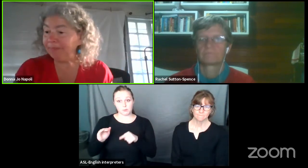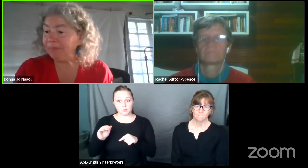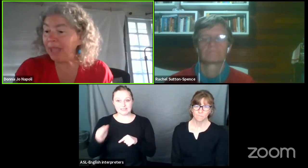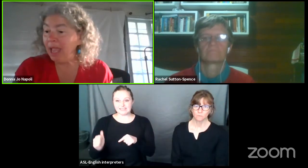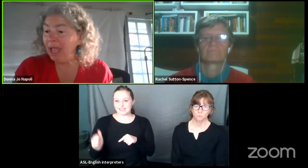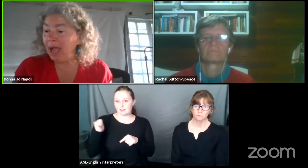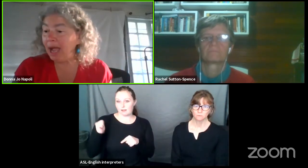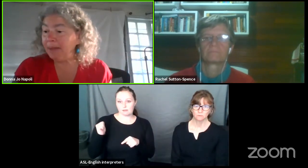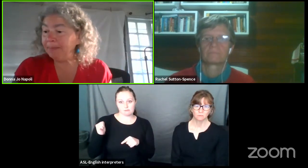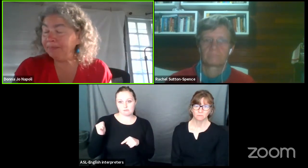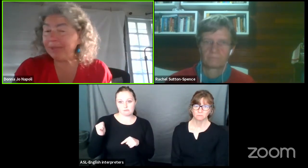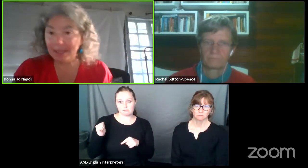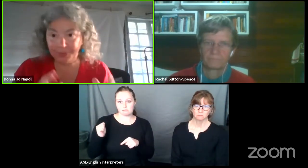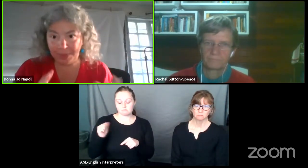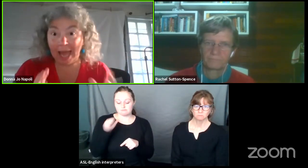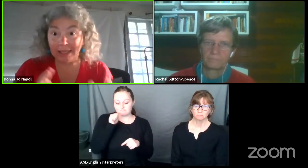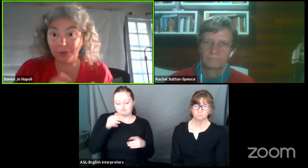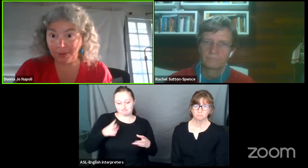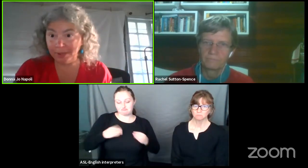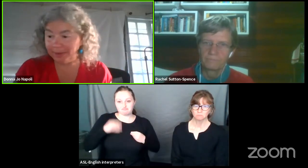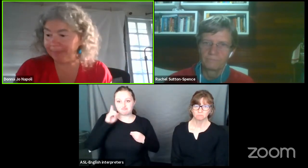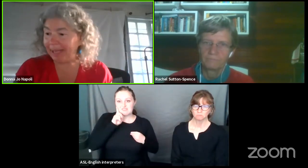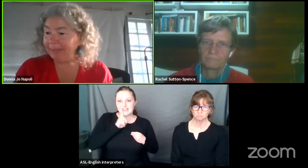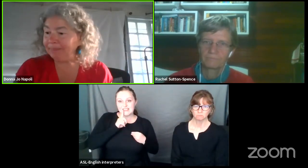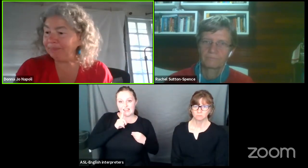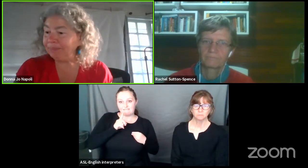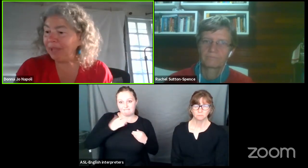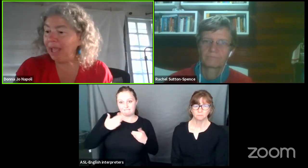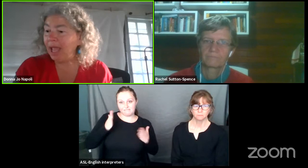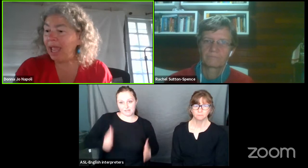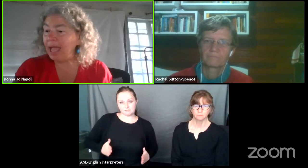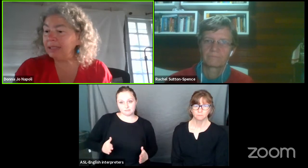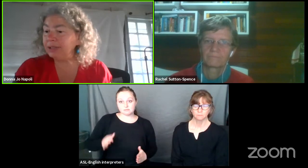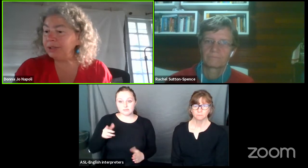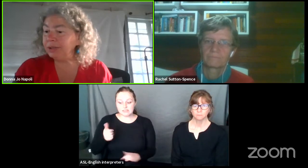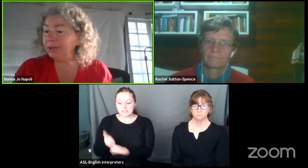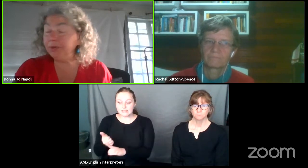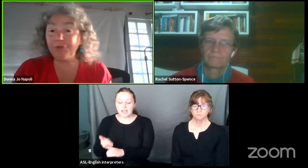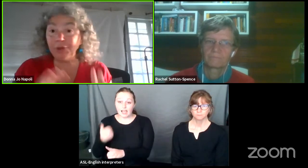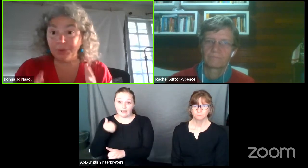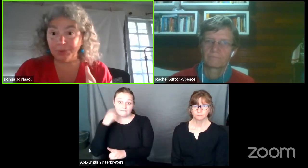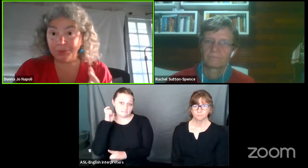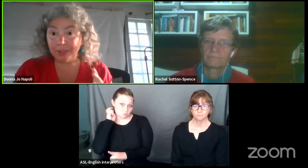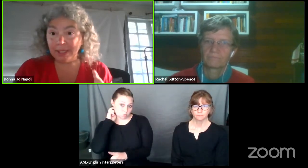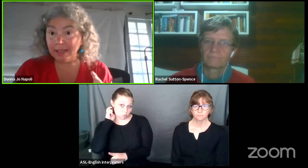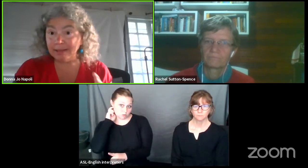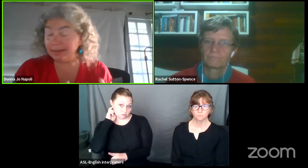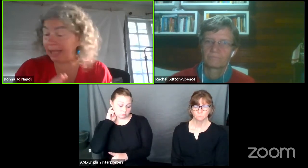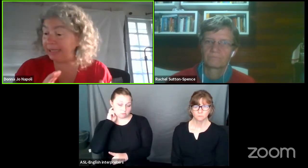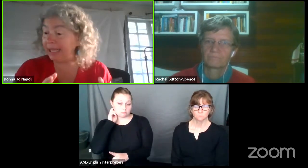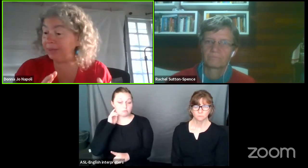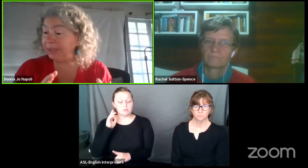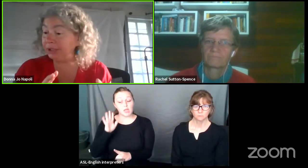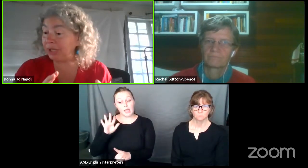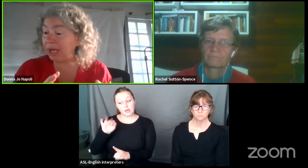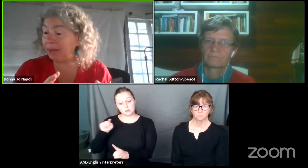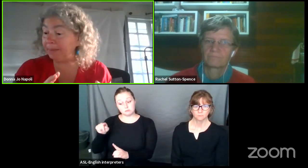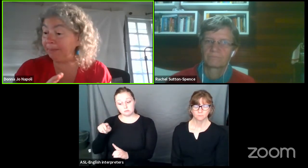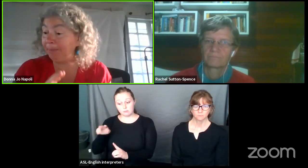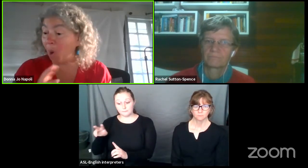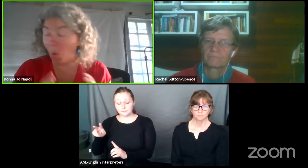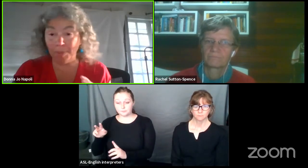deaf, who had a cochlear implant, and who viewed a sign